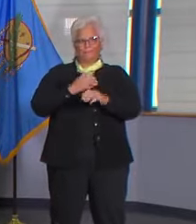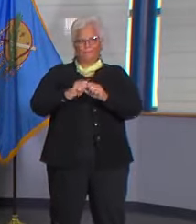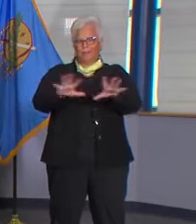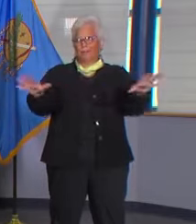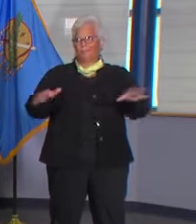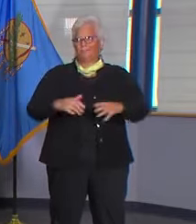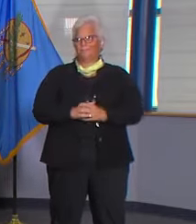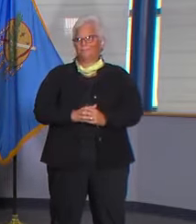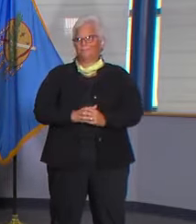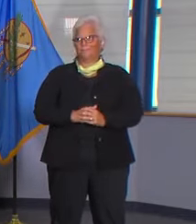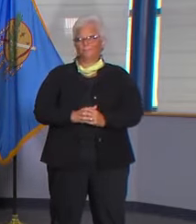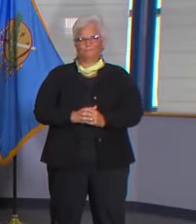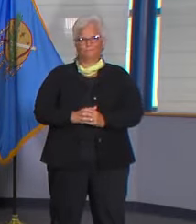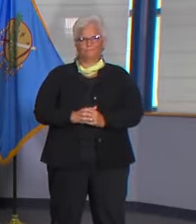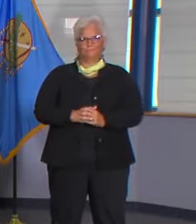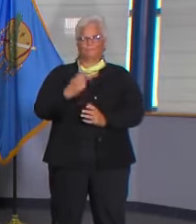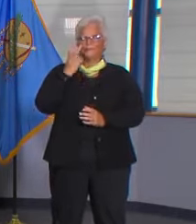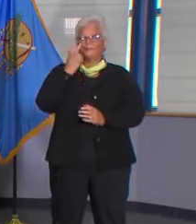So we'll see how that goes.